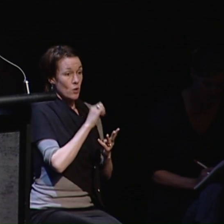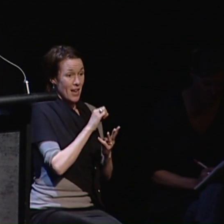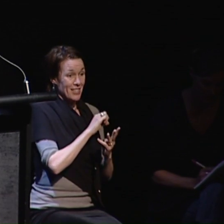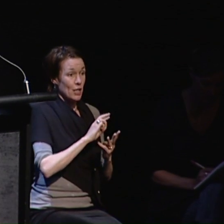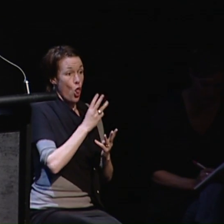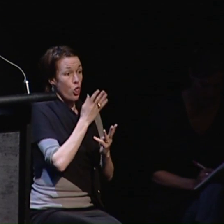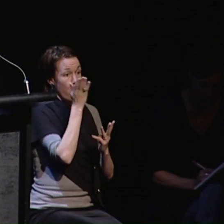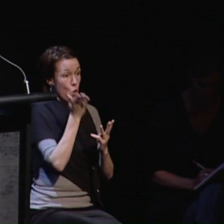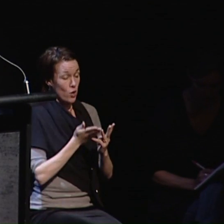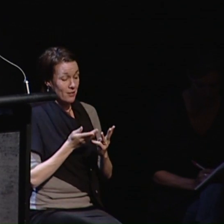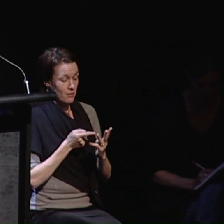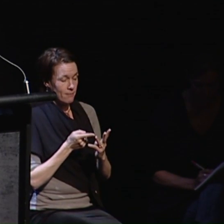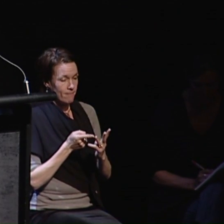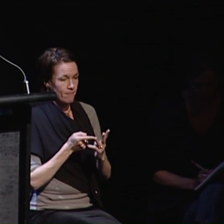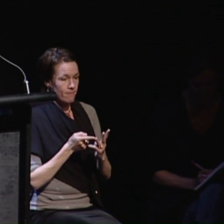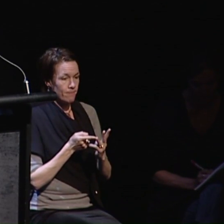really the